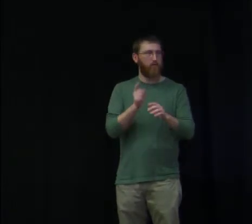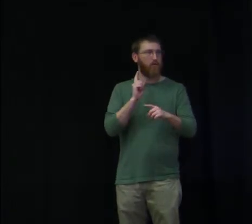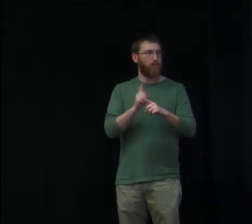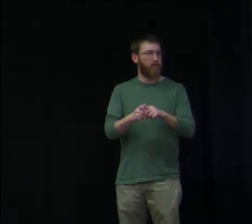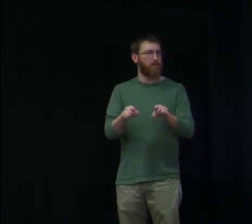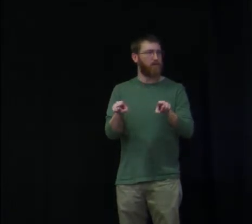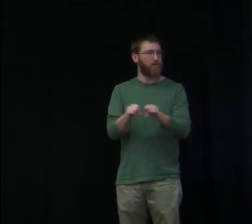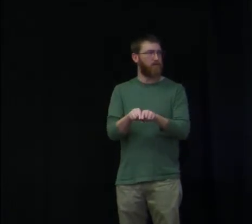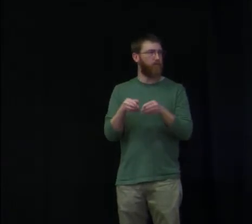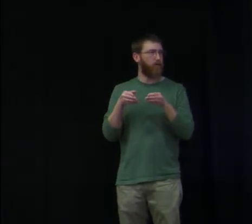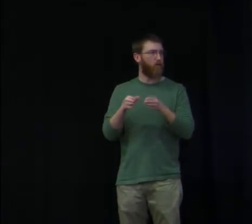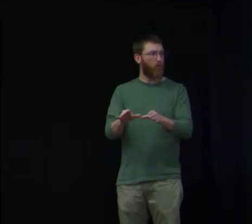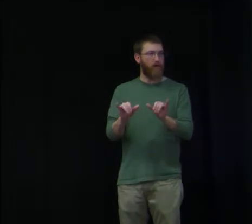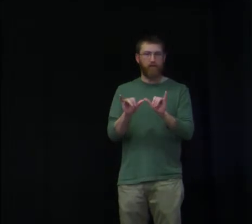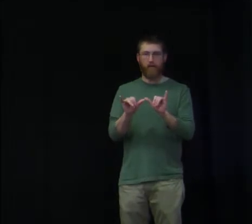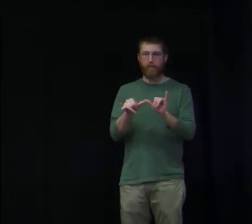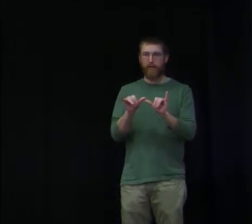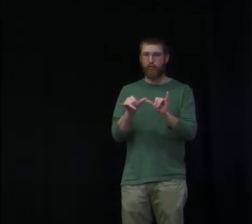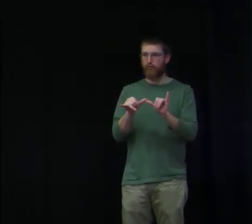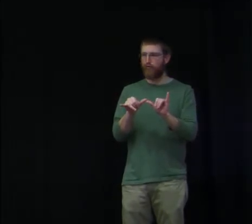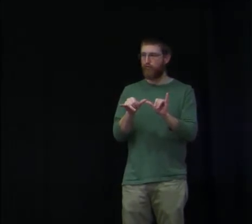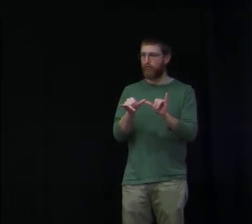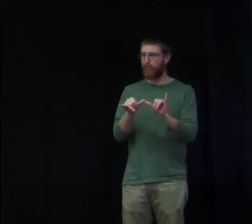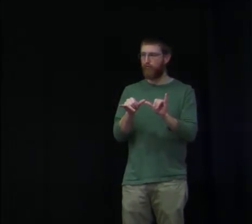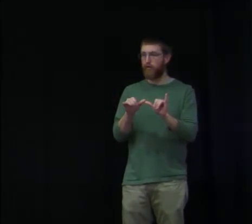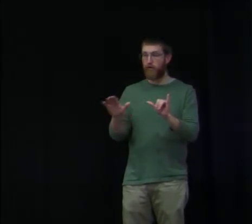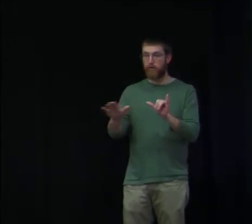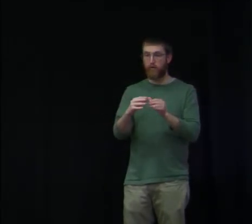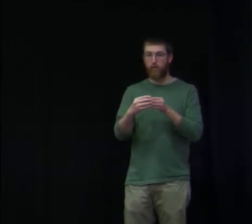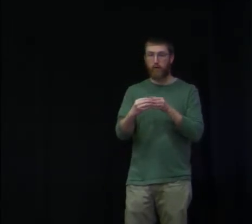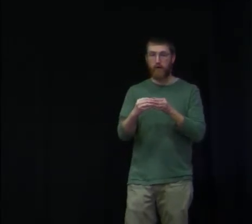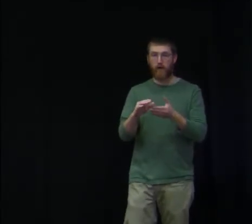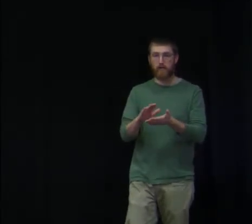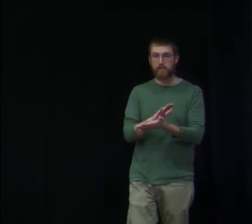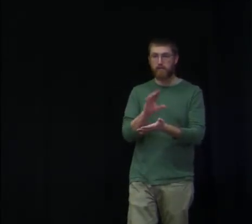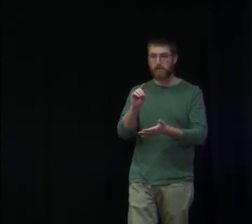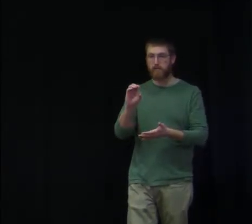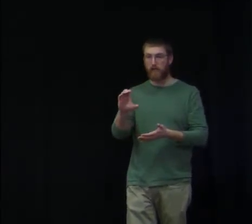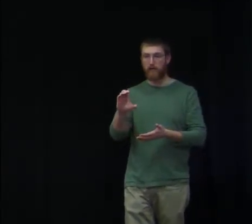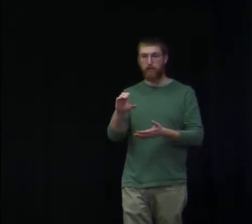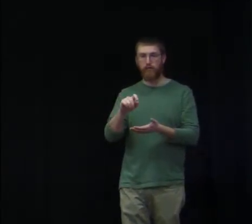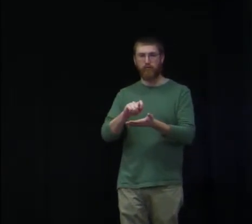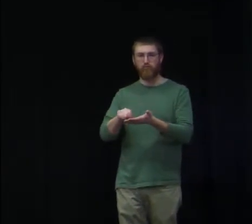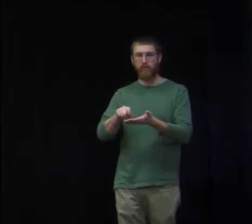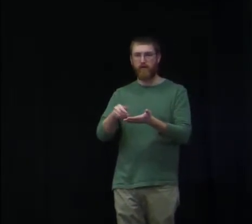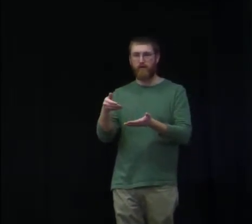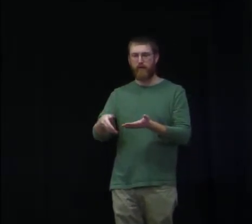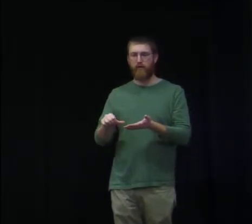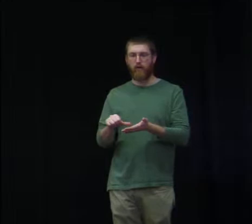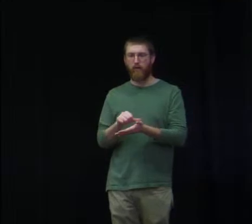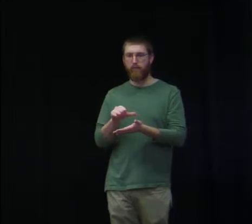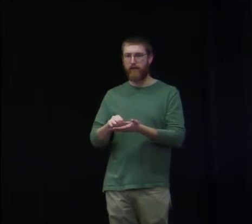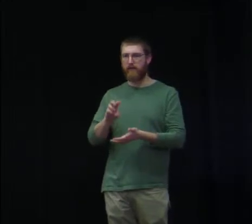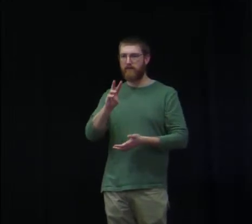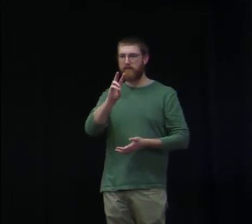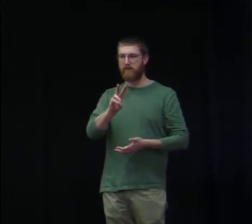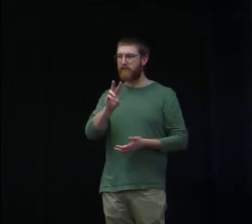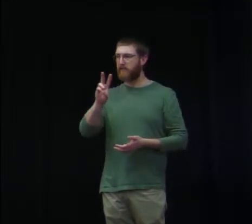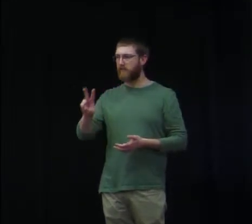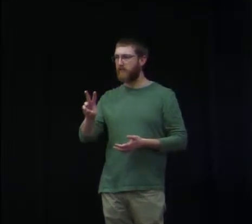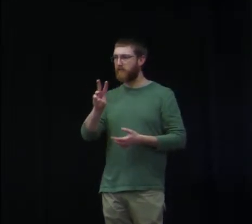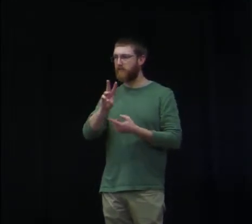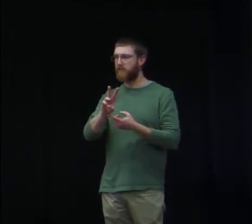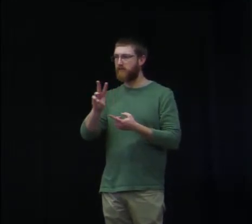of measurement. And if you look in your guidance document, it's written in there on page 66, I